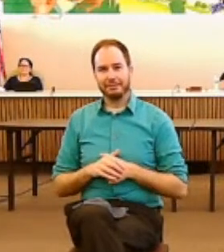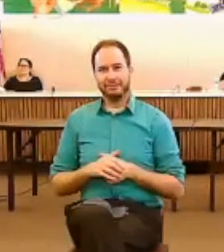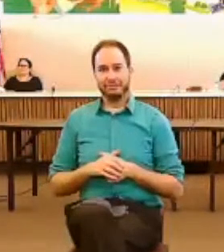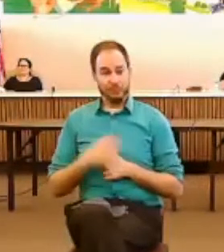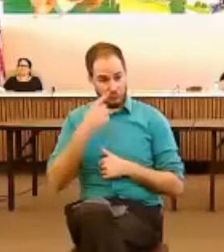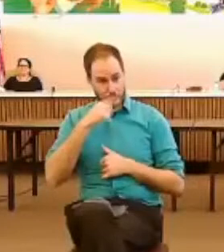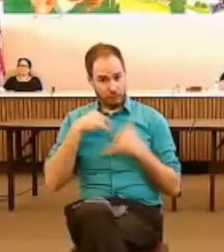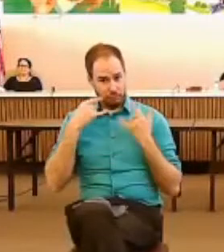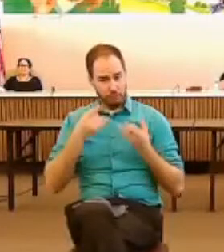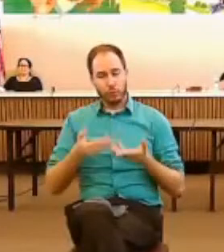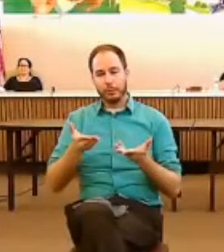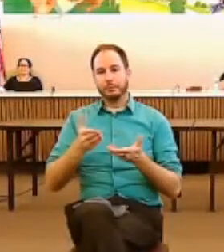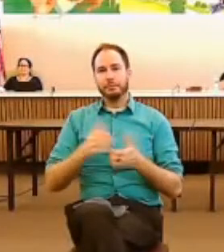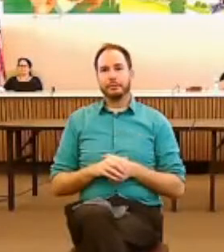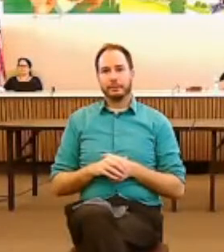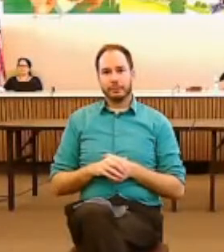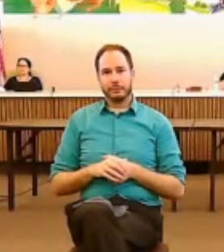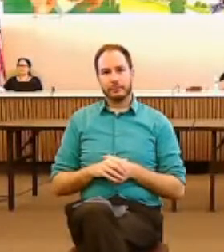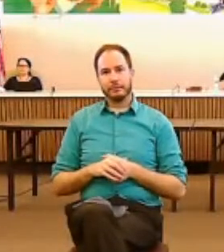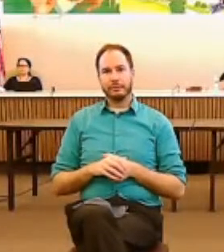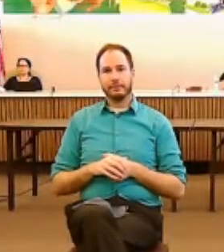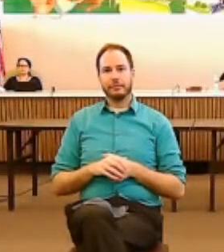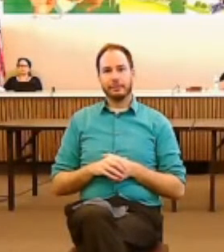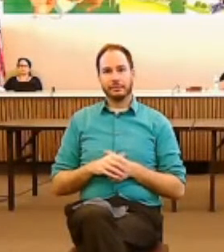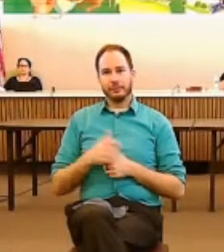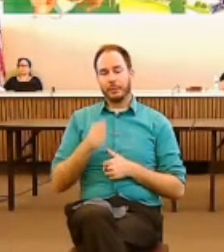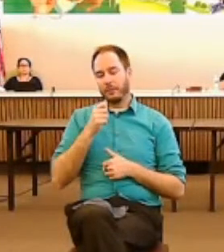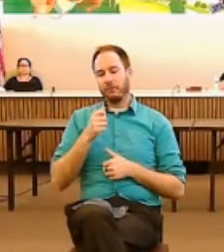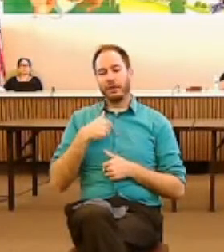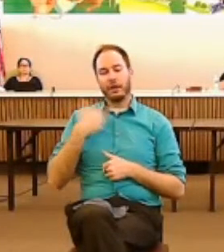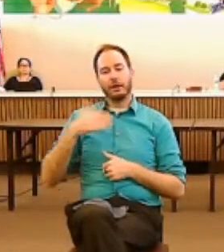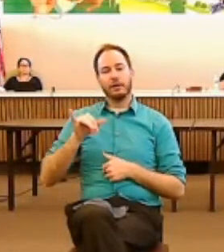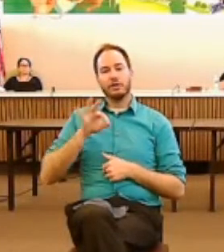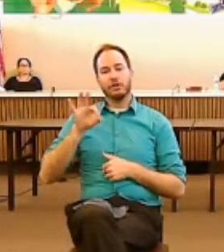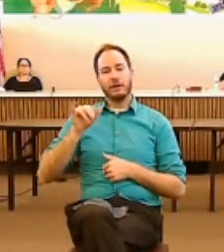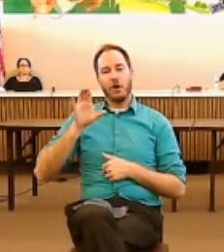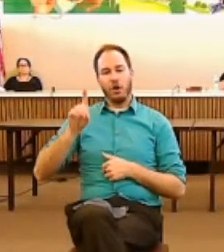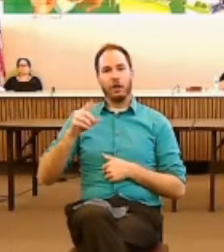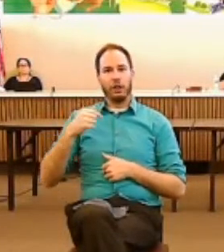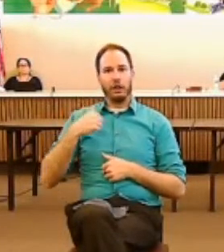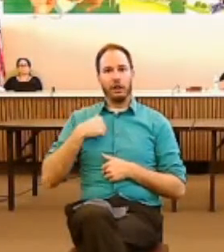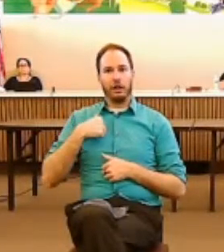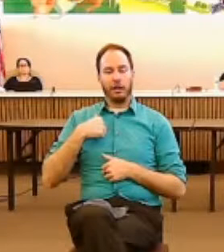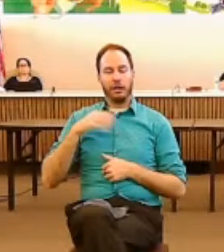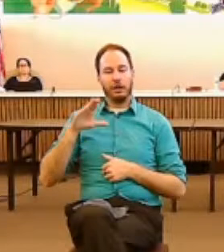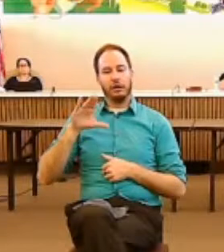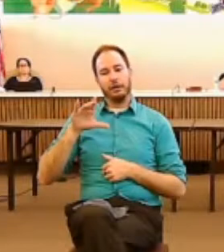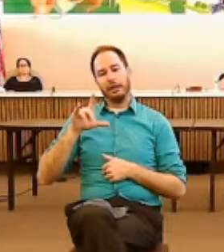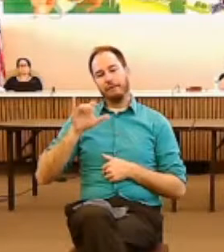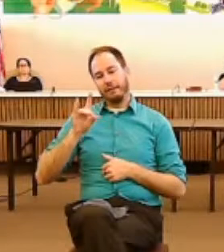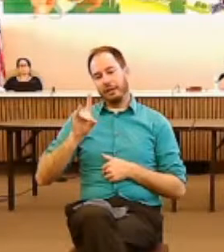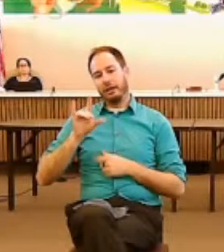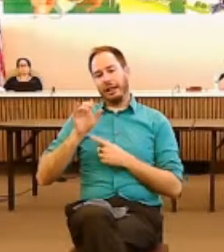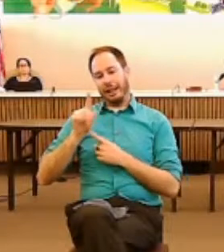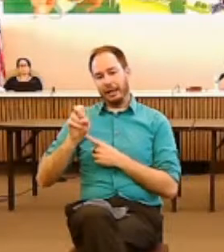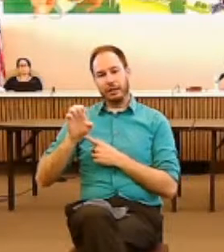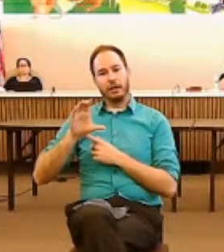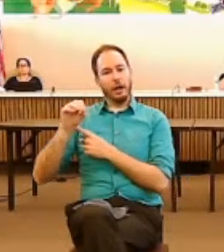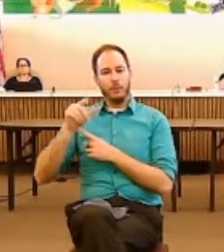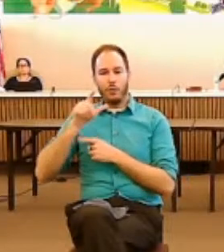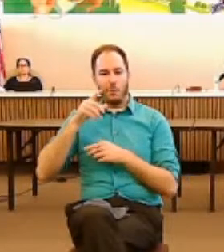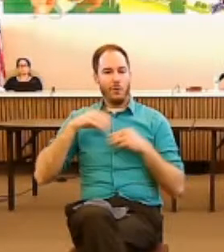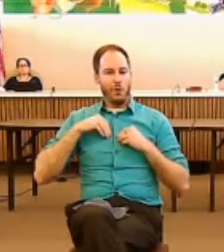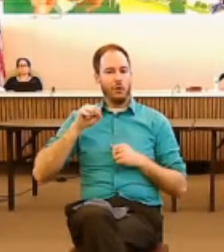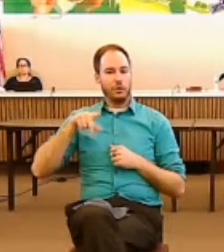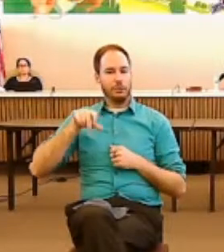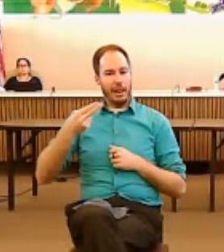If you don't mind, I'd like to. Yep, absolutely. When you're off the microphone, feel free. My name is Jeff Arnold with Clifton Land Company, Splash Car